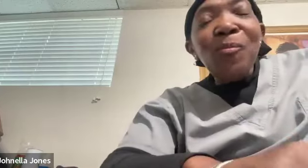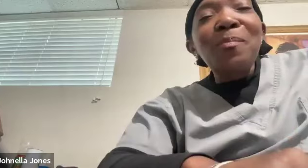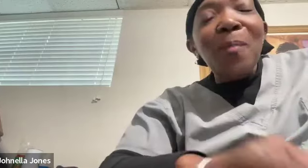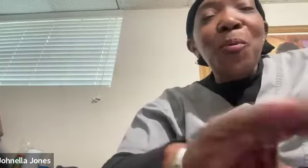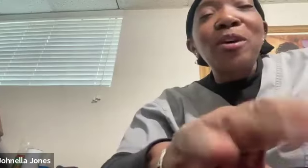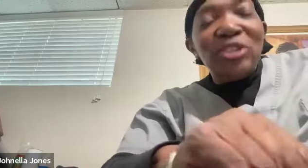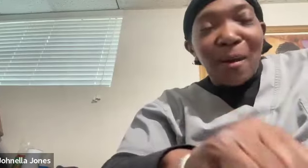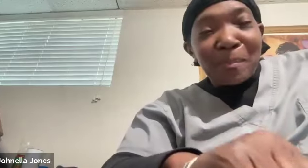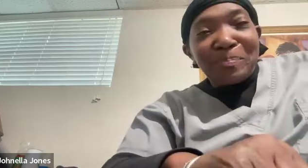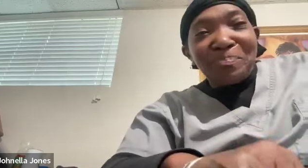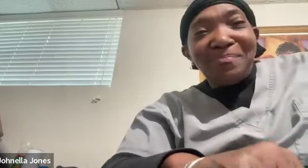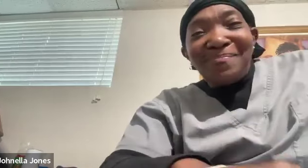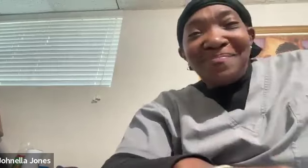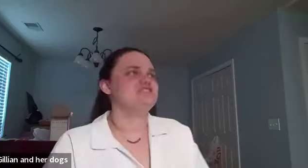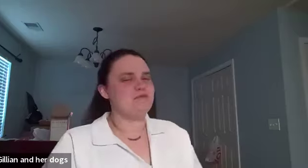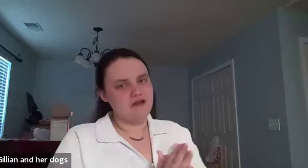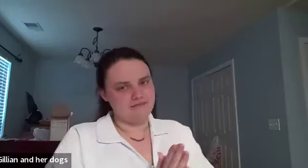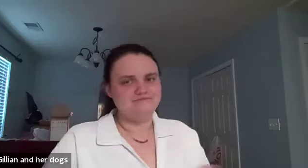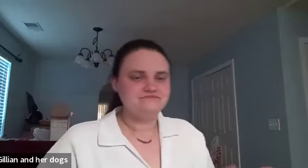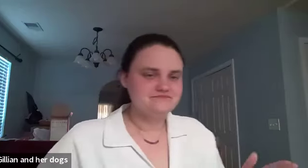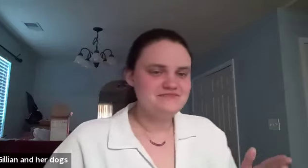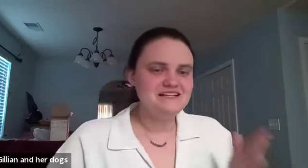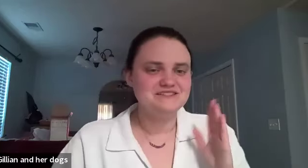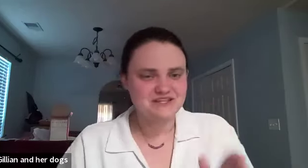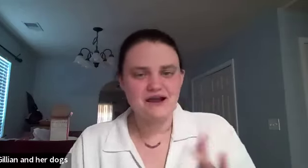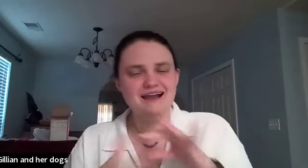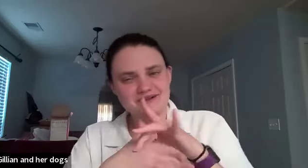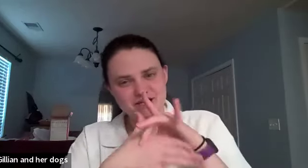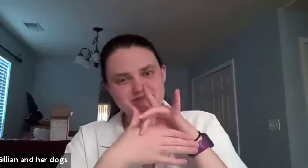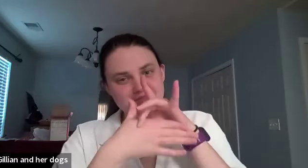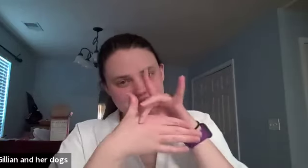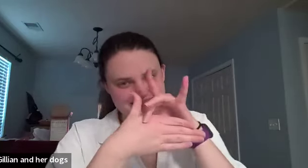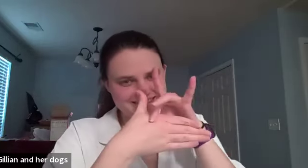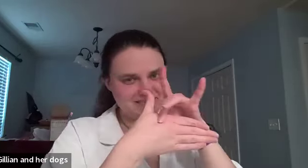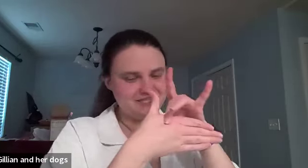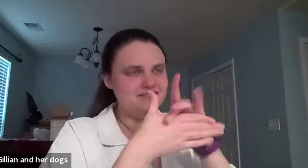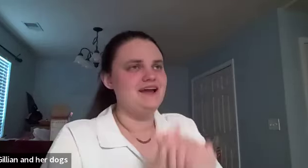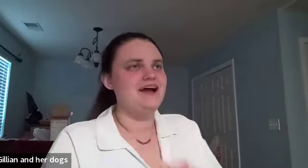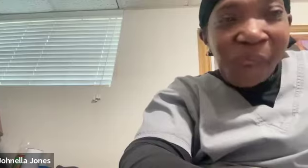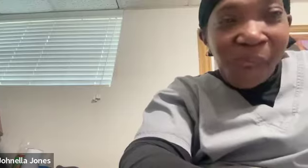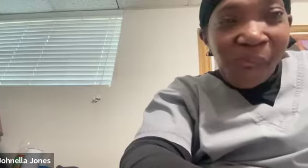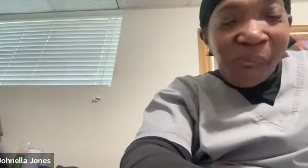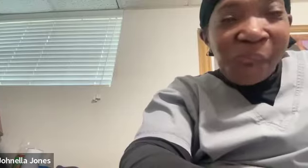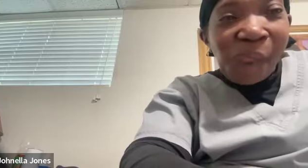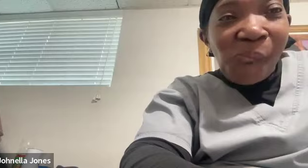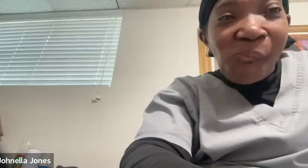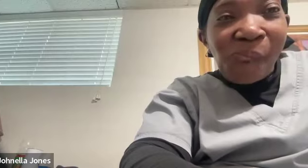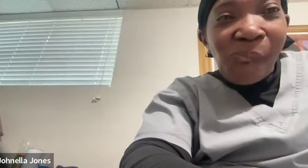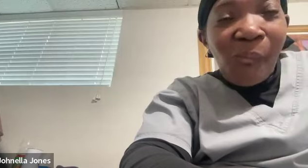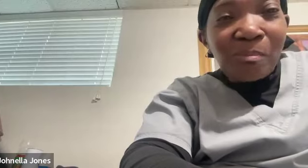What about pork chop? Pork chop. Okay. So I always go with the meat here. Mhm. Um, I do like